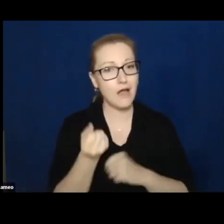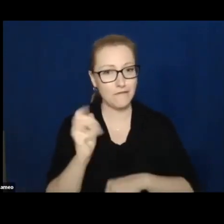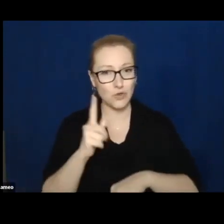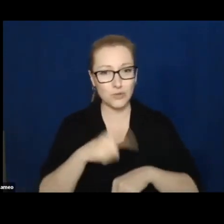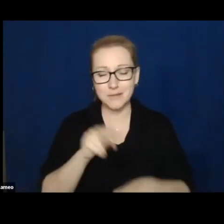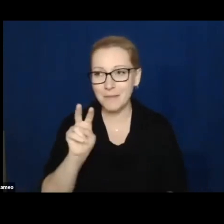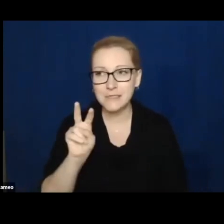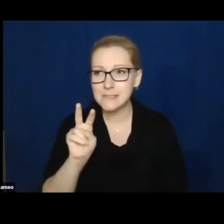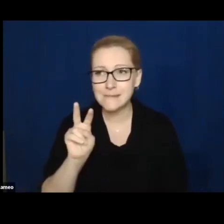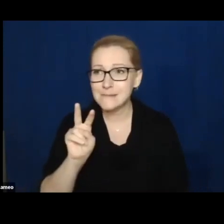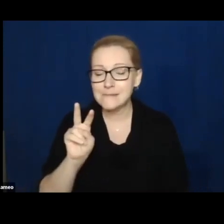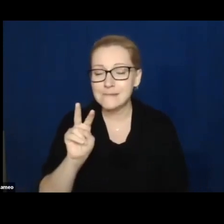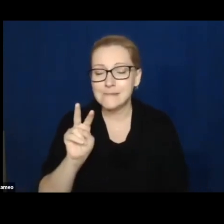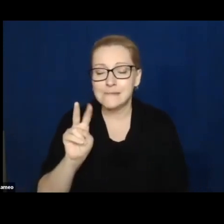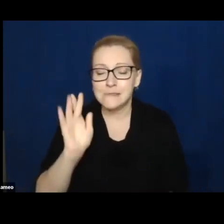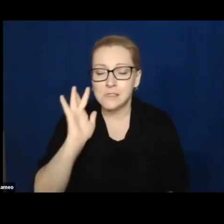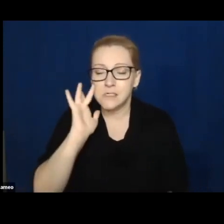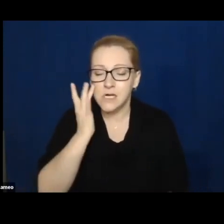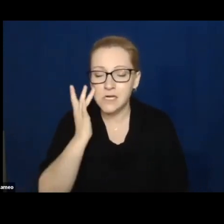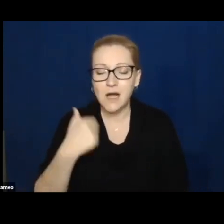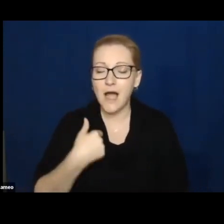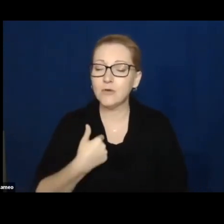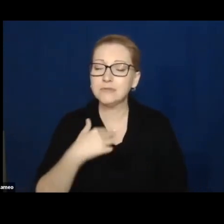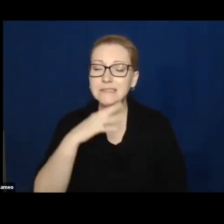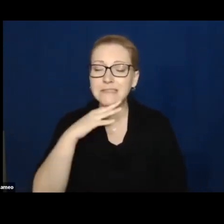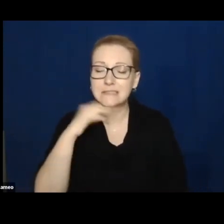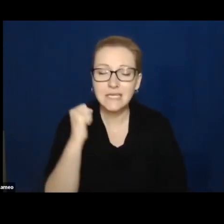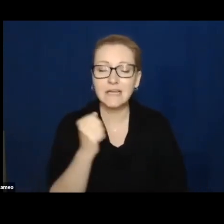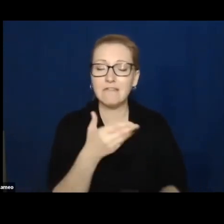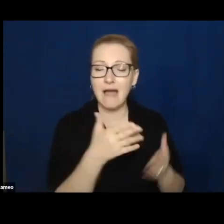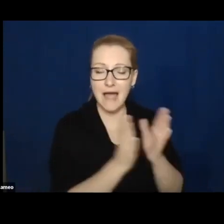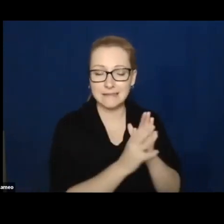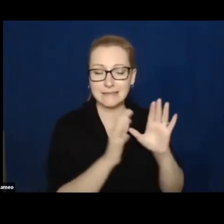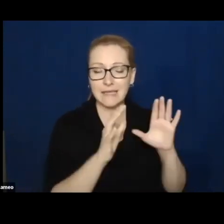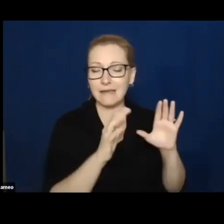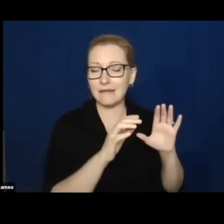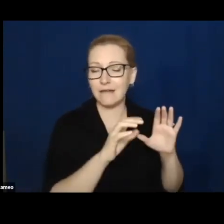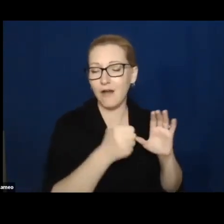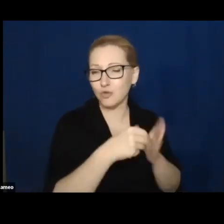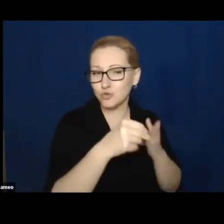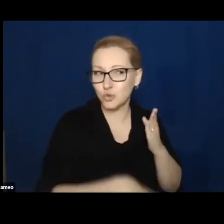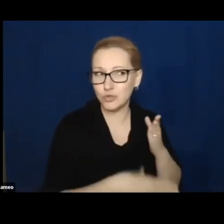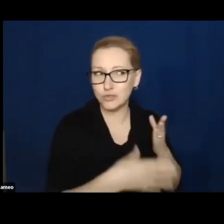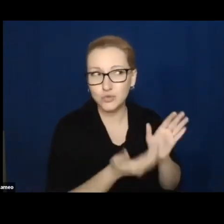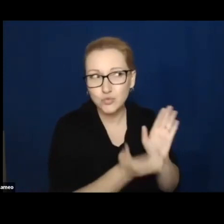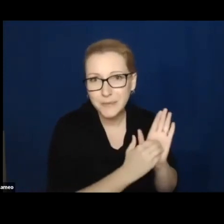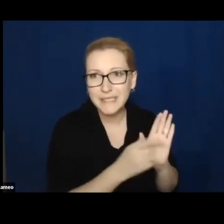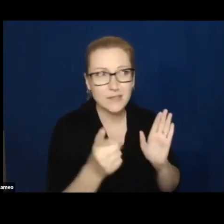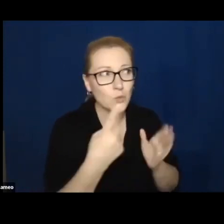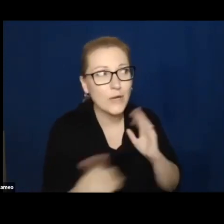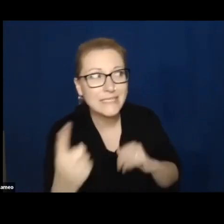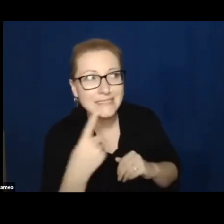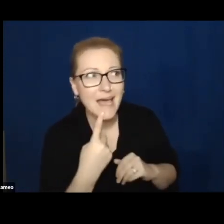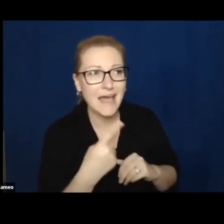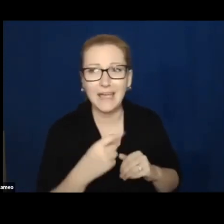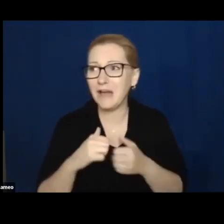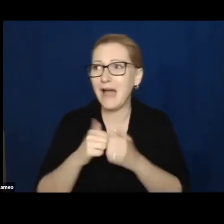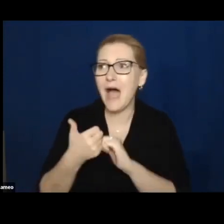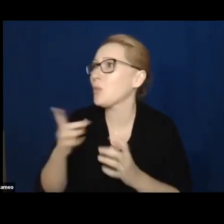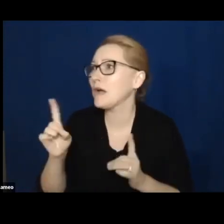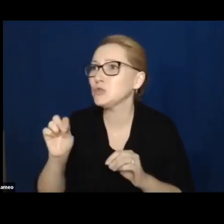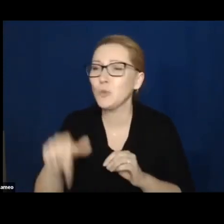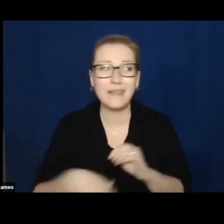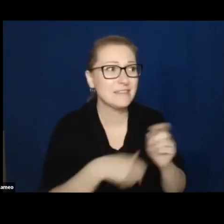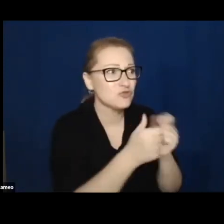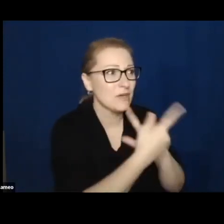discouraged and tired of asking classmates to repeat themselves and tell me what did he say or how am I supposed to do this or translate